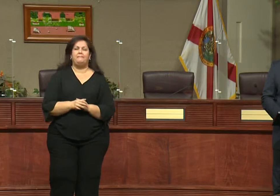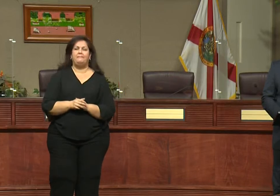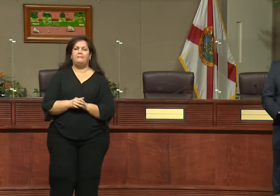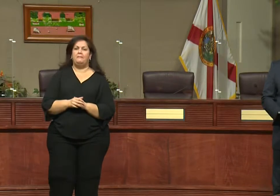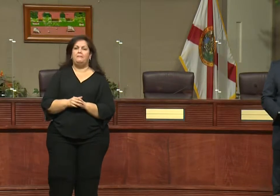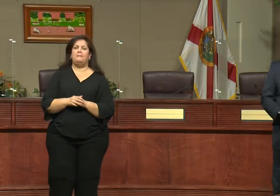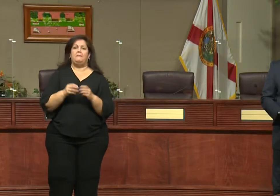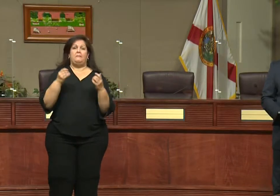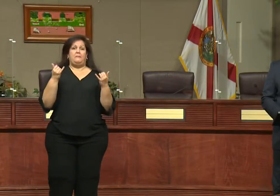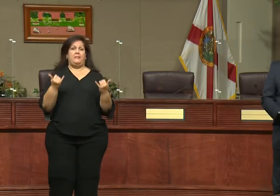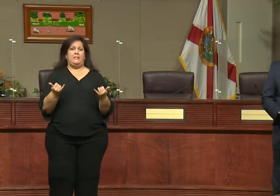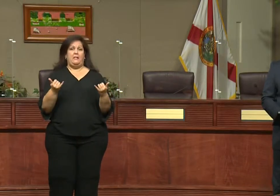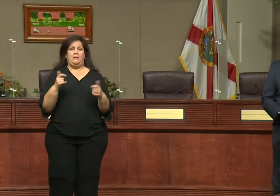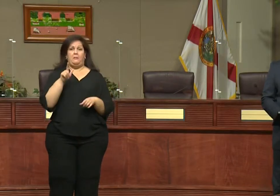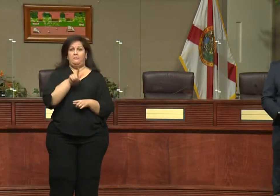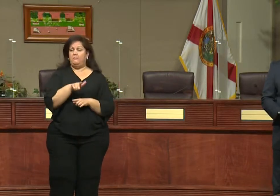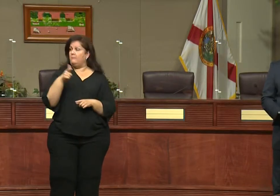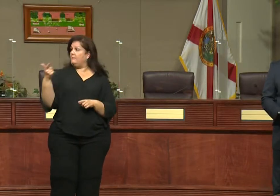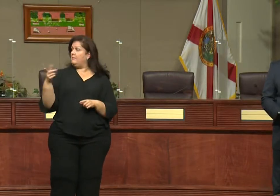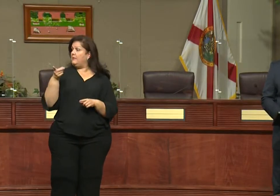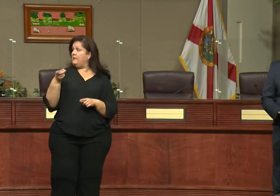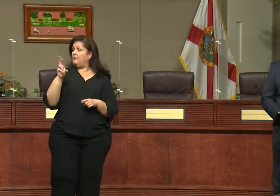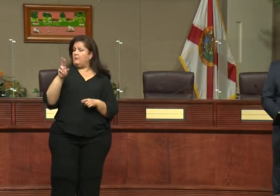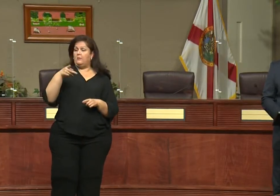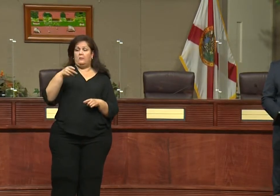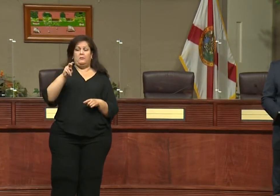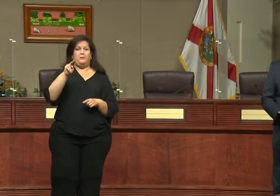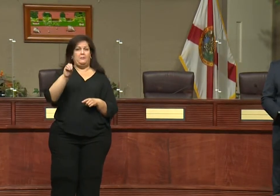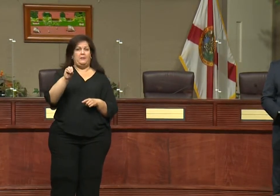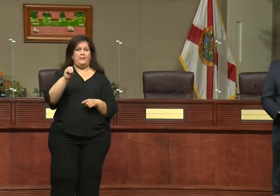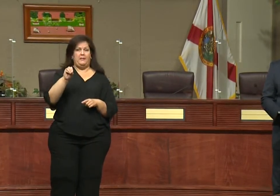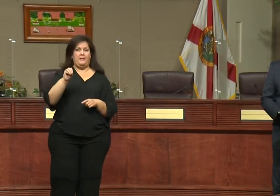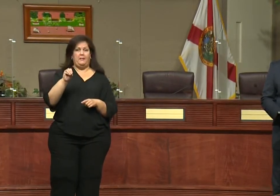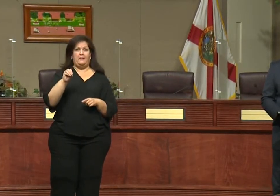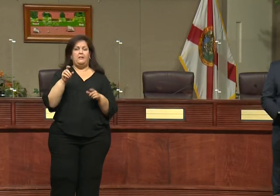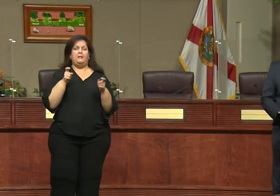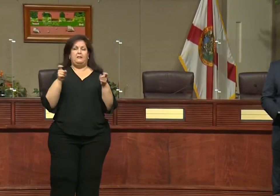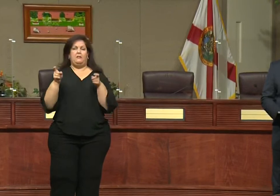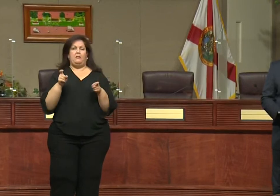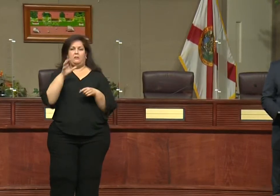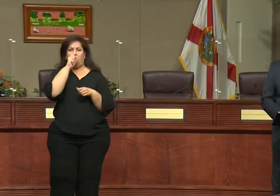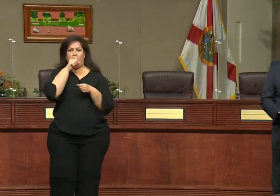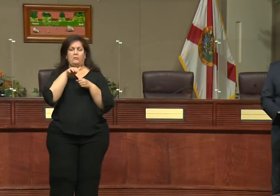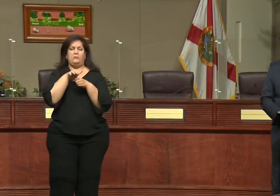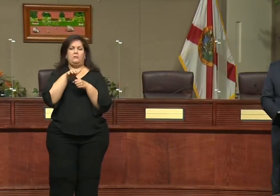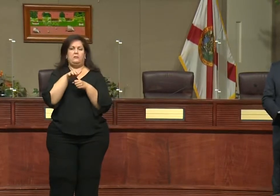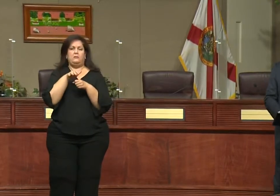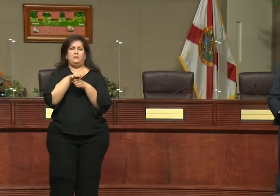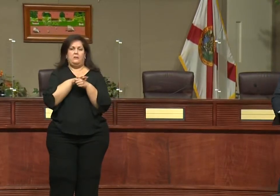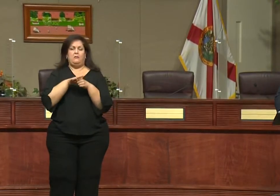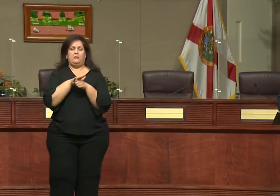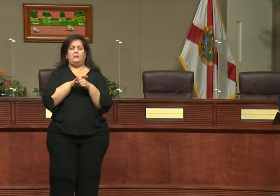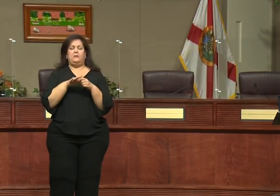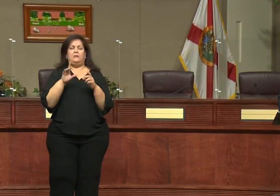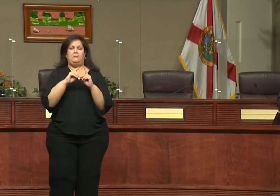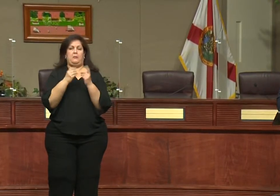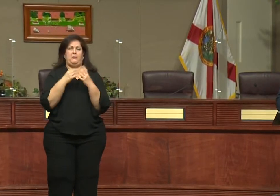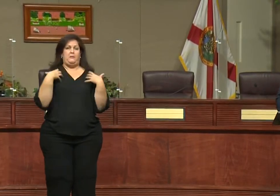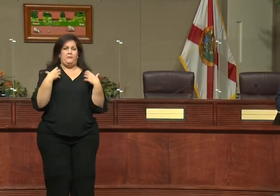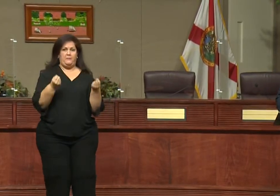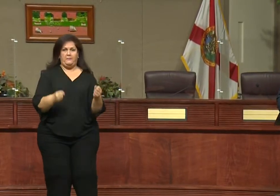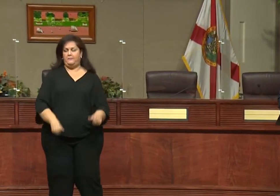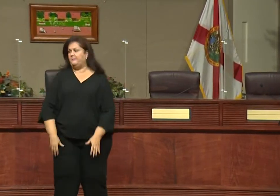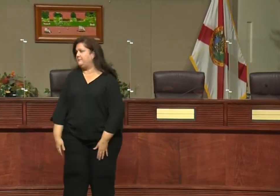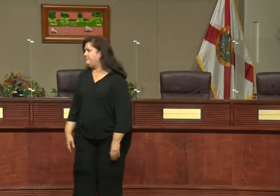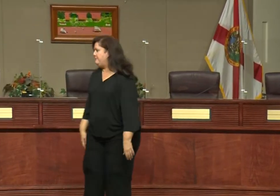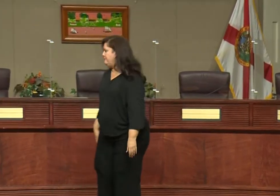And with that, I'm going to turn it over to Dr. Raul Pino, the Director of the Orange County Department of Health. Thank you, Mayor.